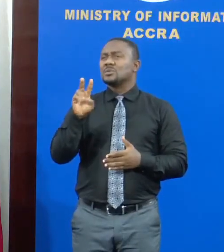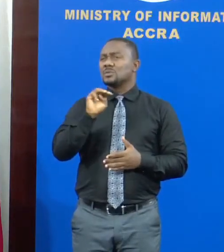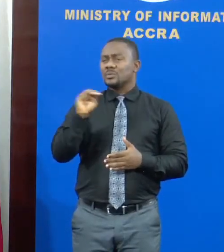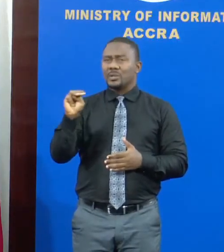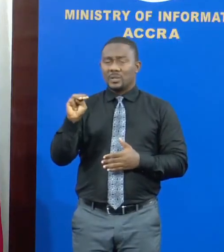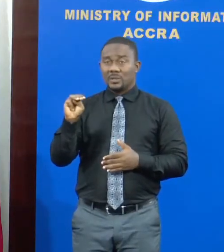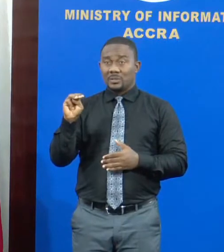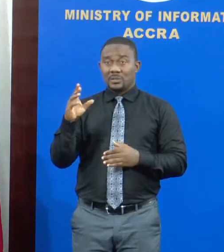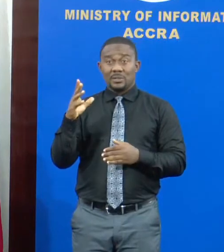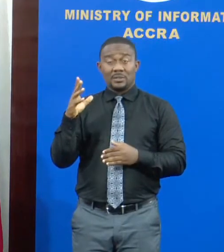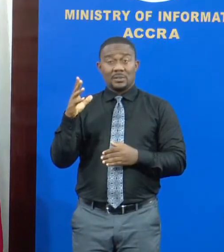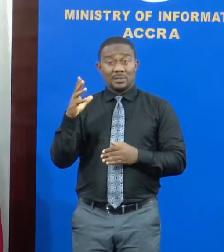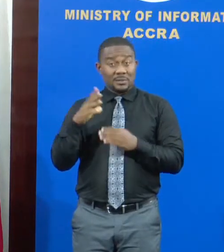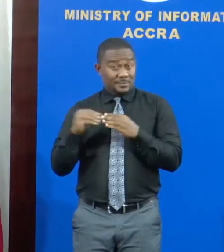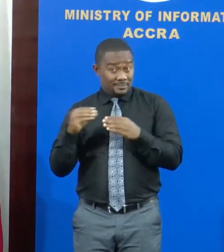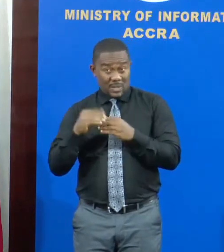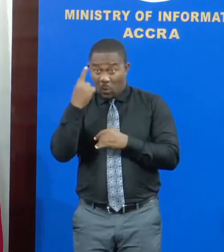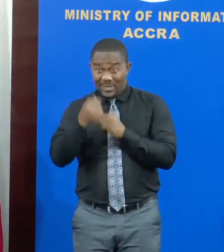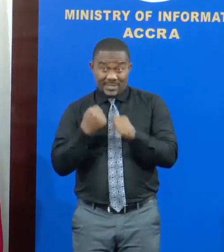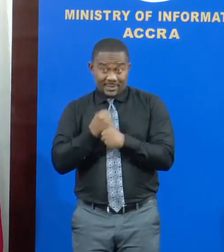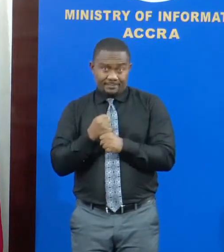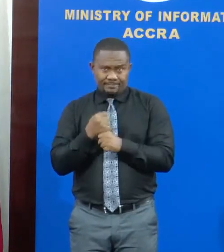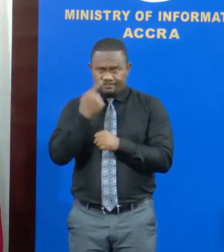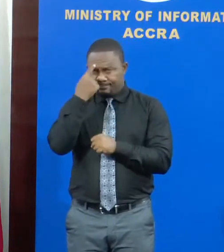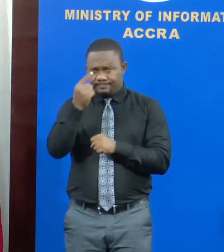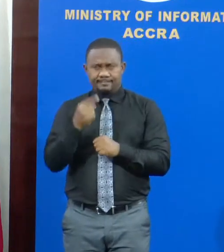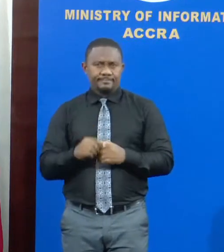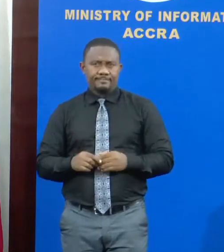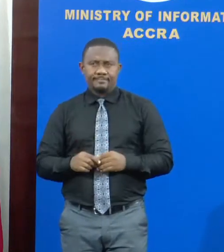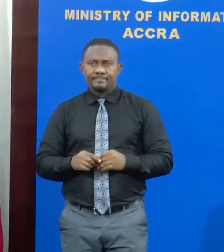2 million Ghana cedis a year for